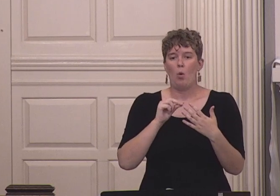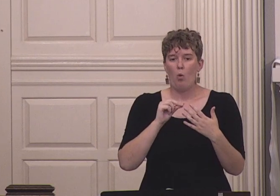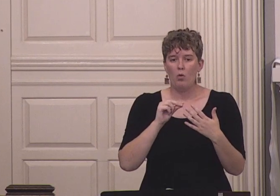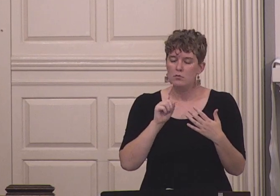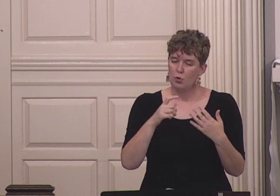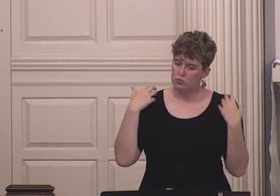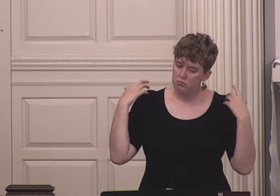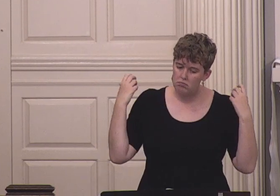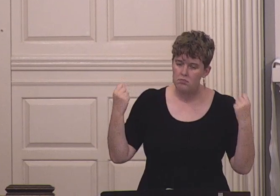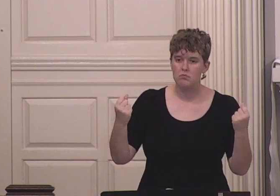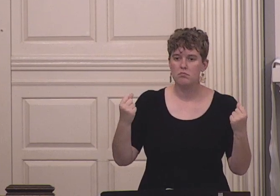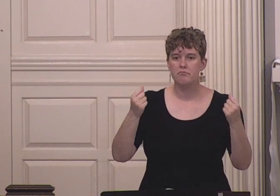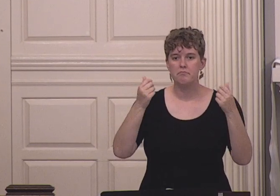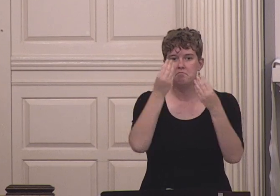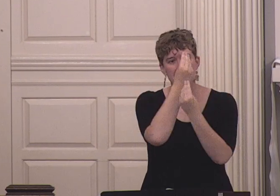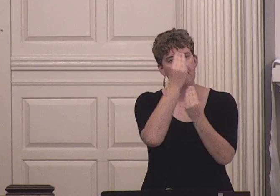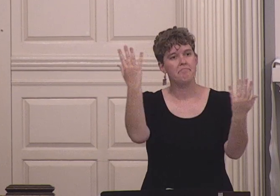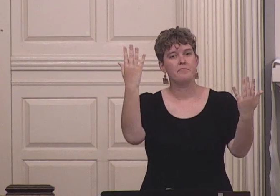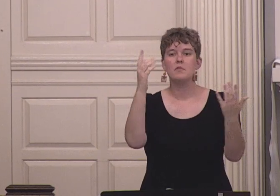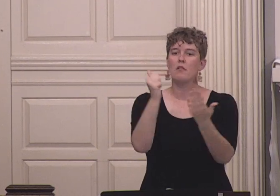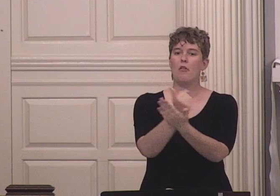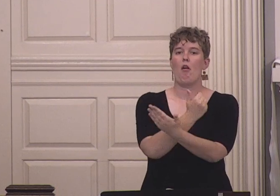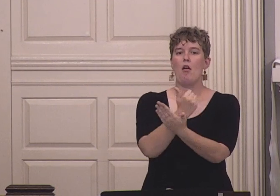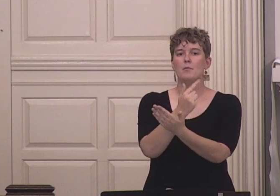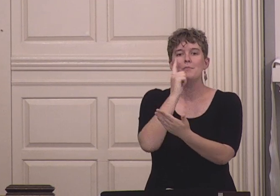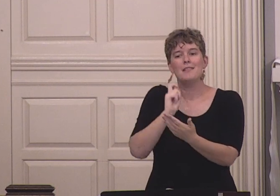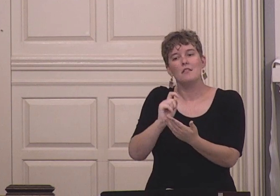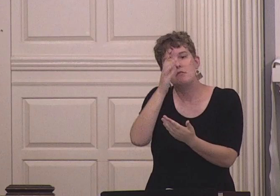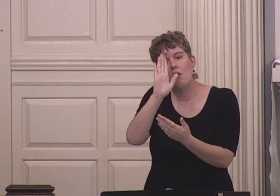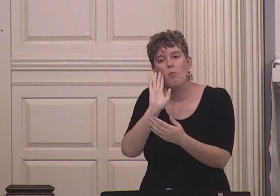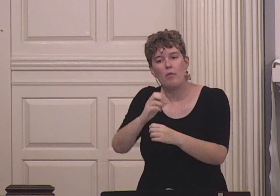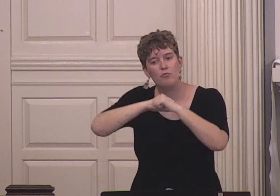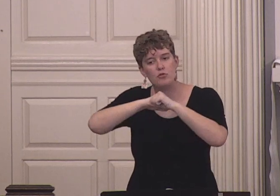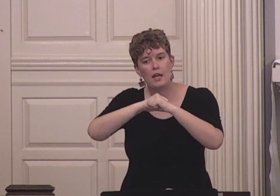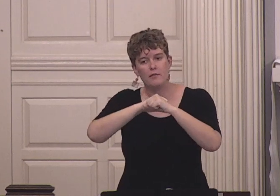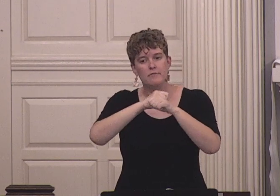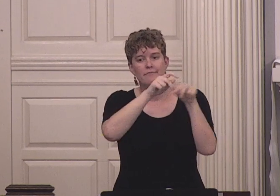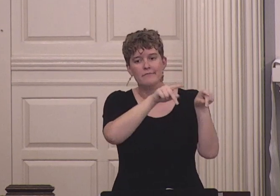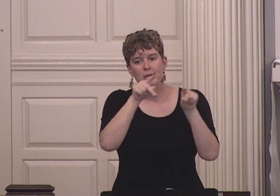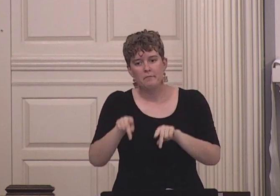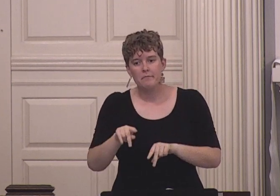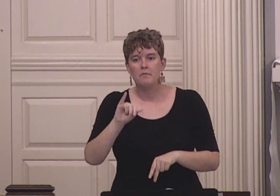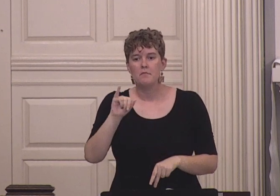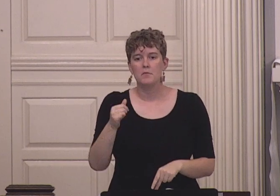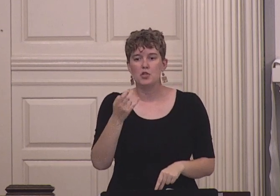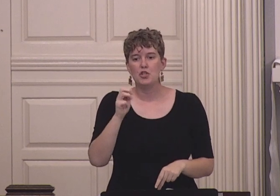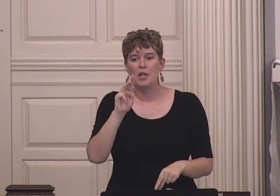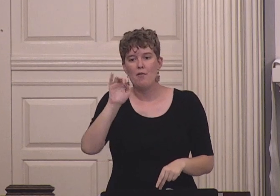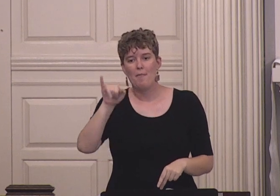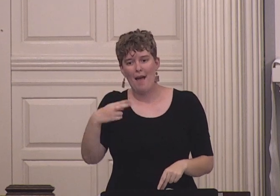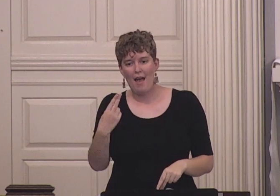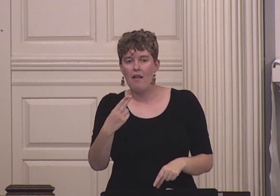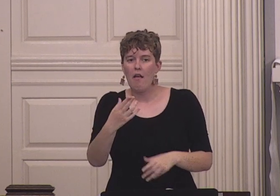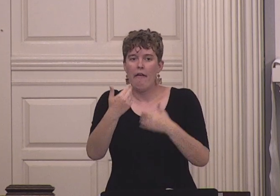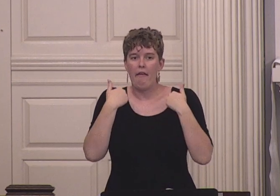boldly because they will be protected, just as Jeremiah was assured of God's